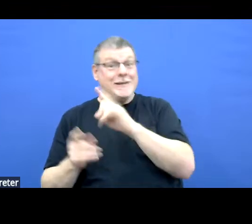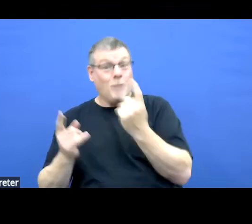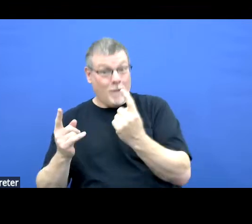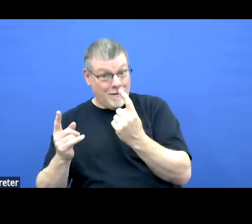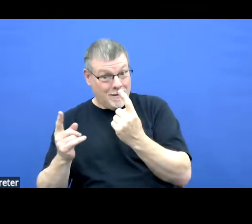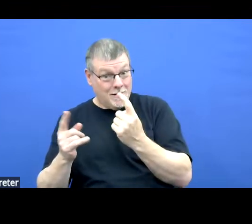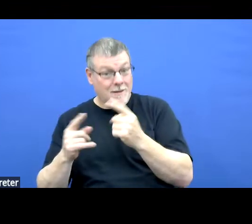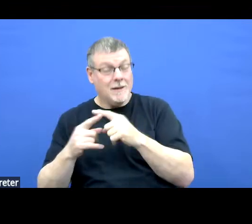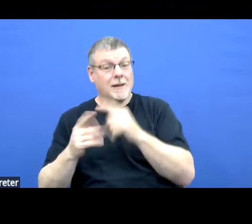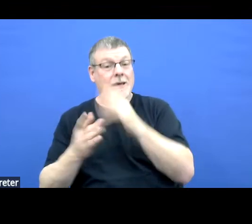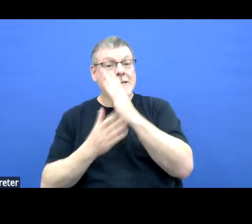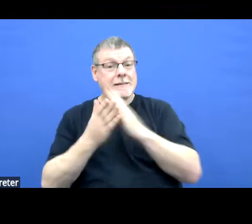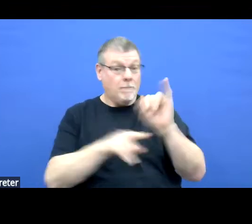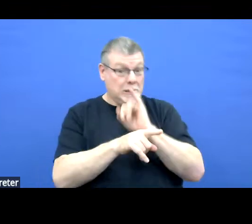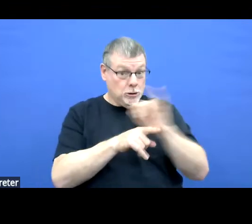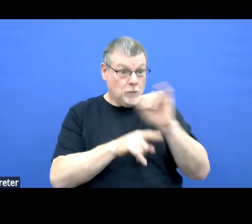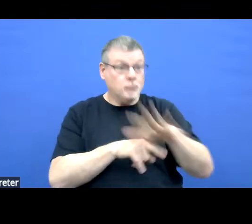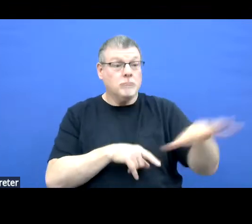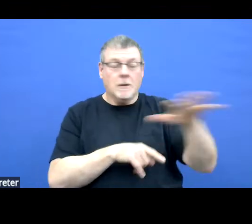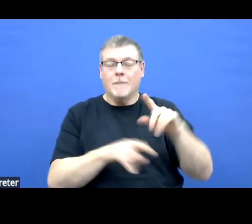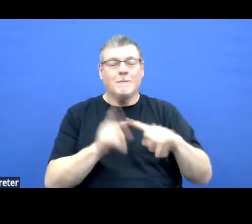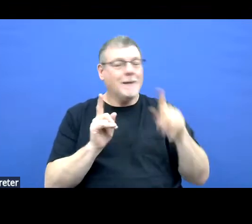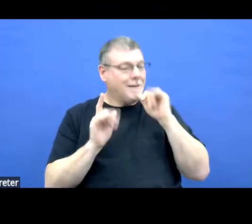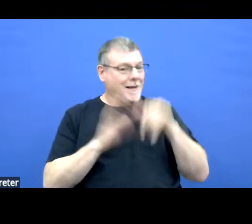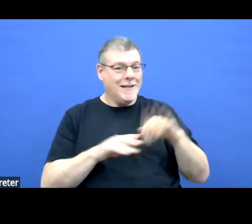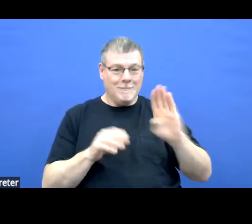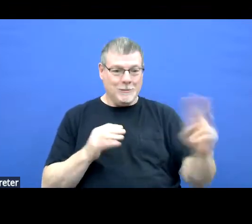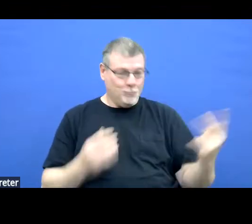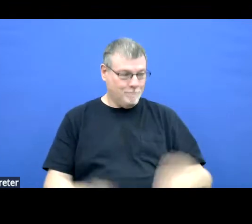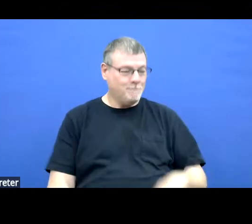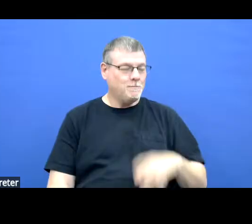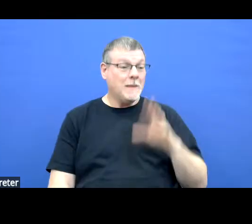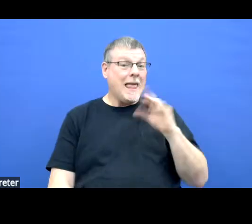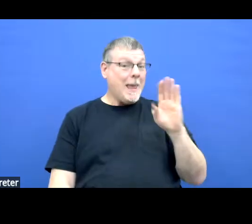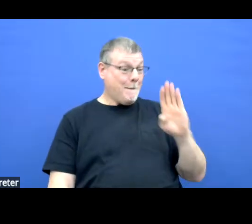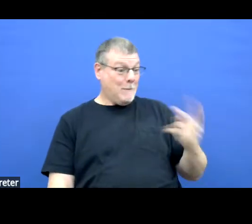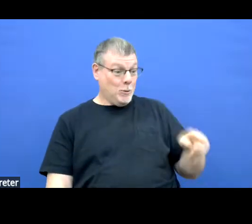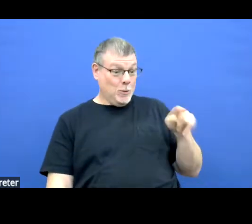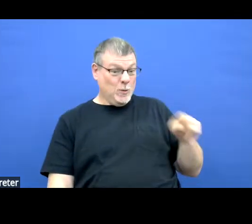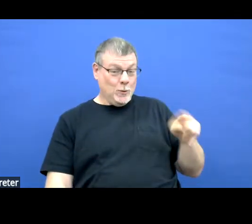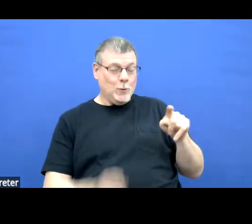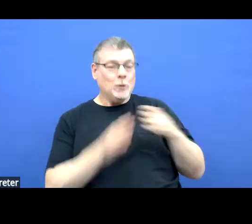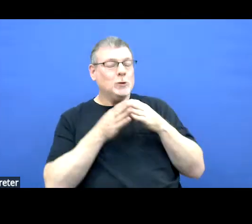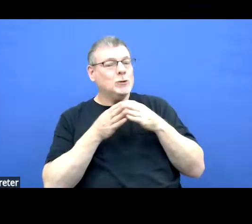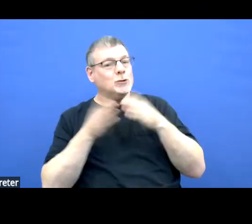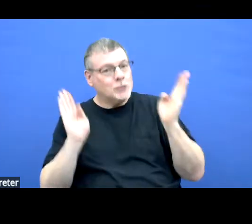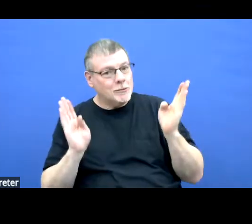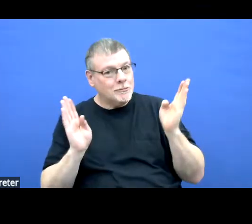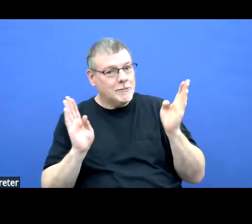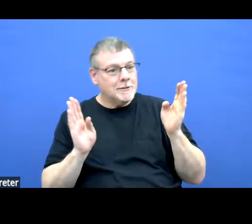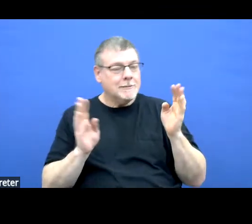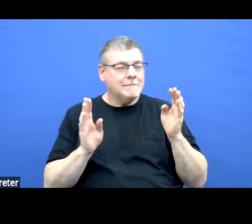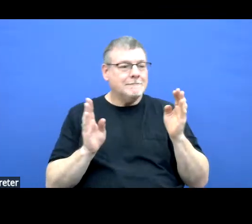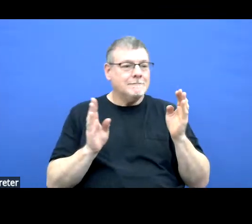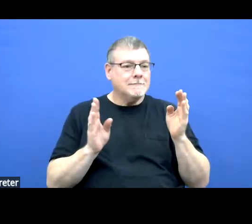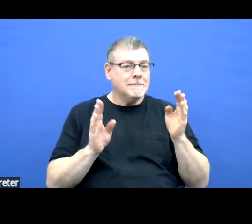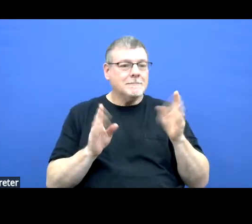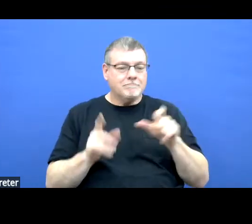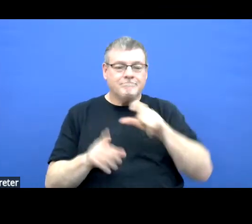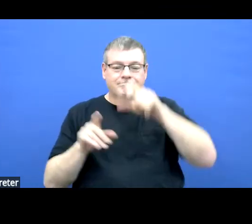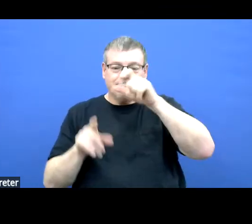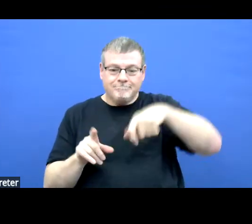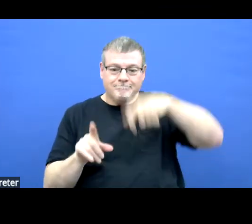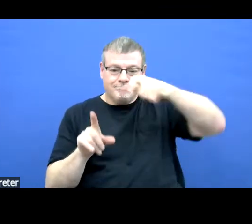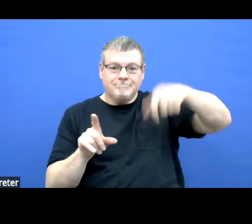do have them in some industrial zones, but not in the B2. And the B2s are generally, they're in these strips